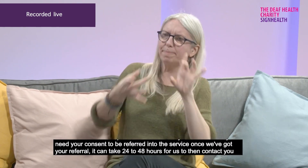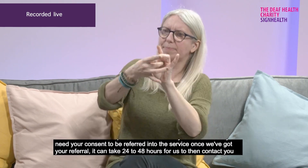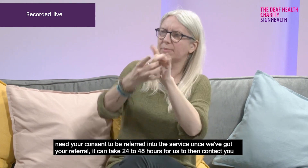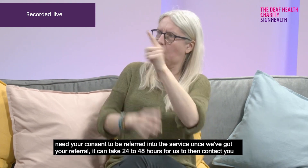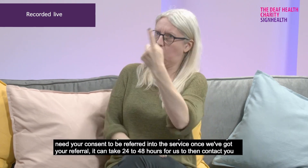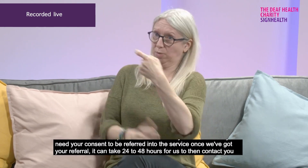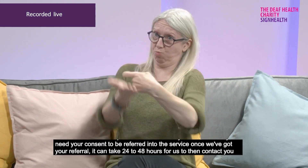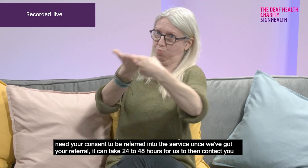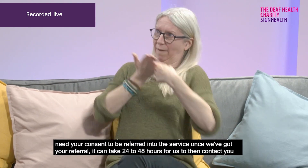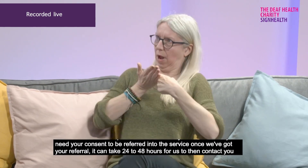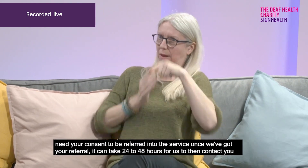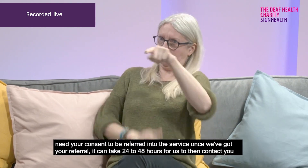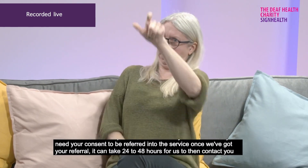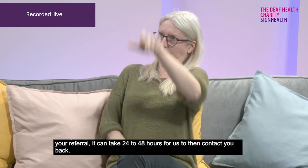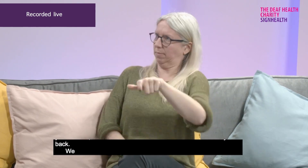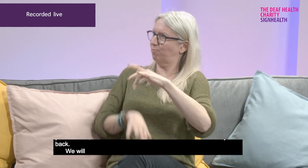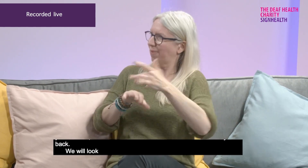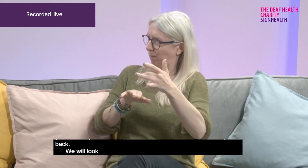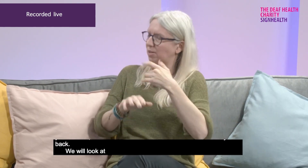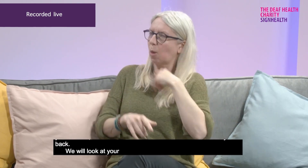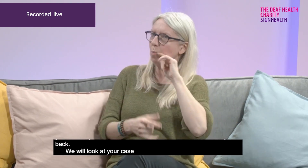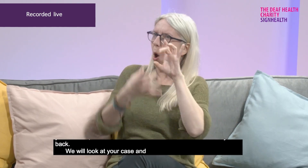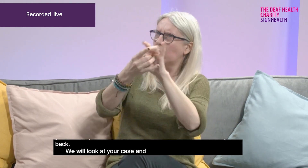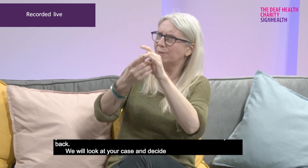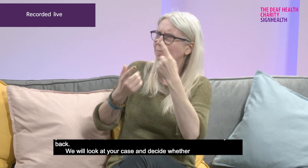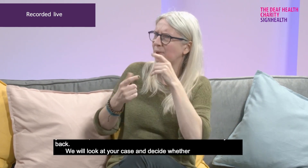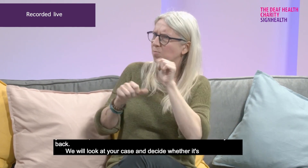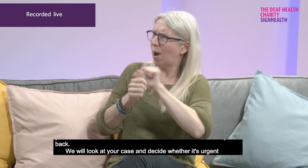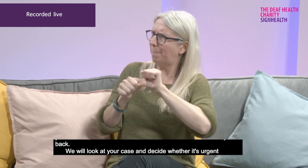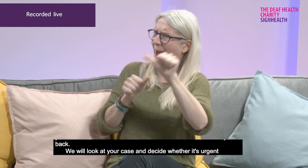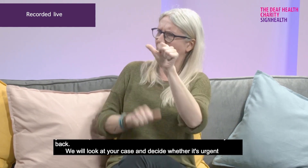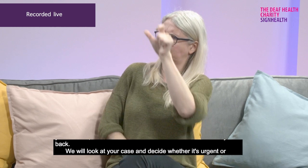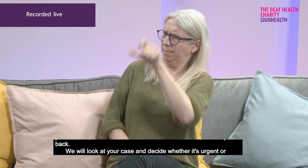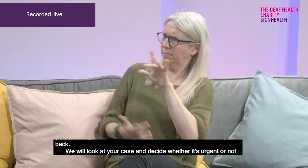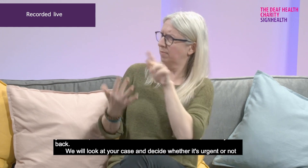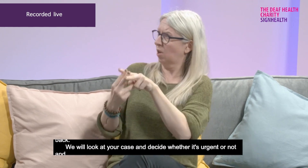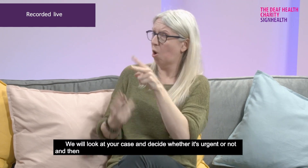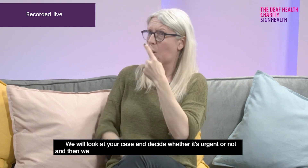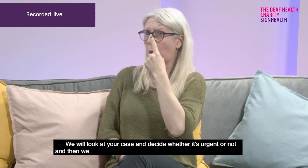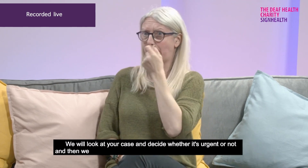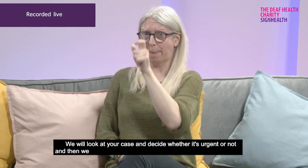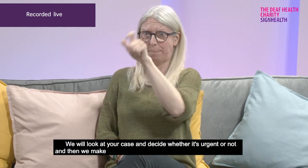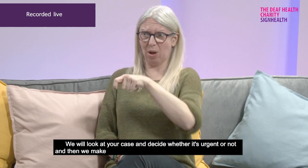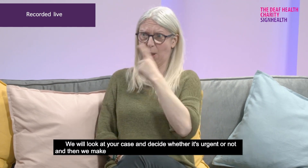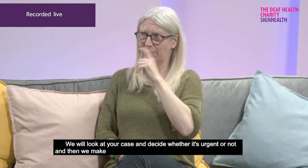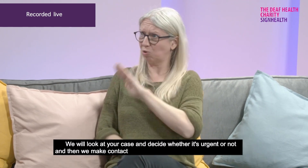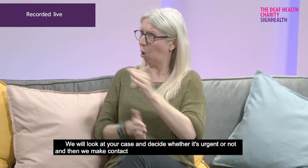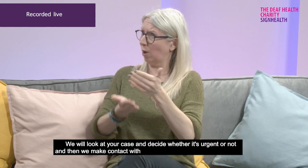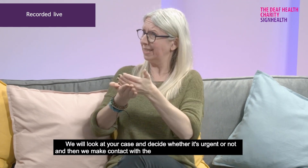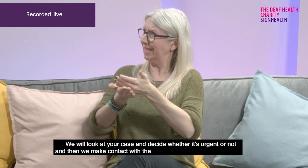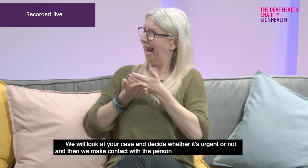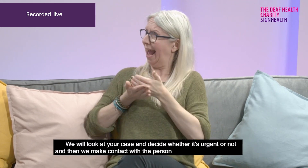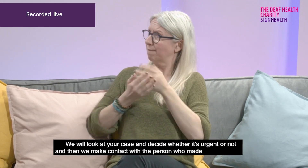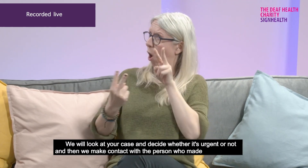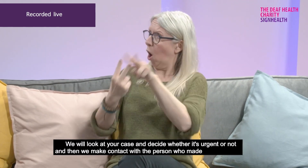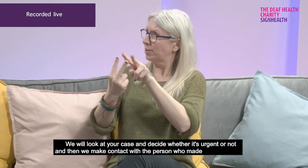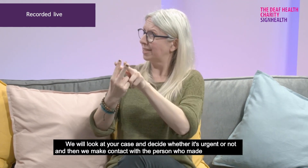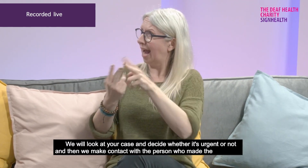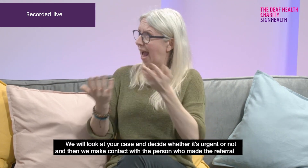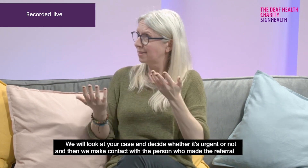back. We will look at your case and decide whether it's urgent or not, and then we will make contact with the person who made the referral,